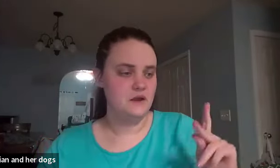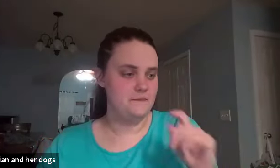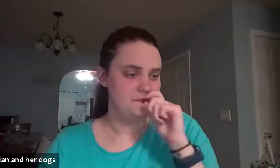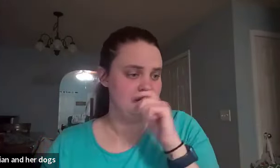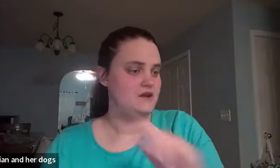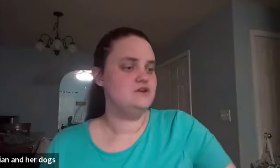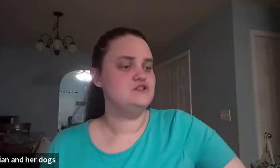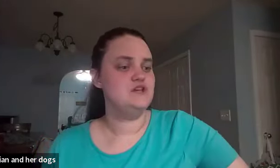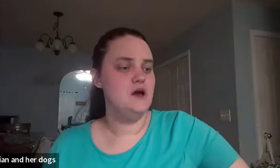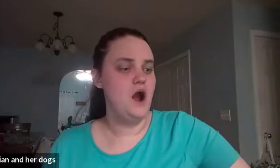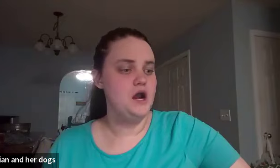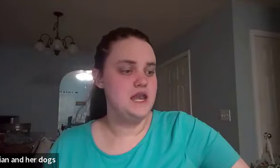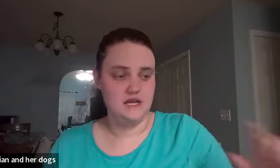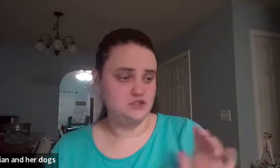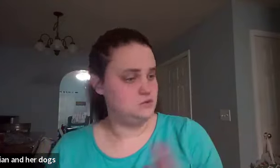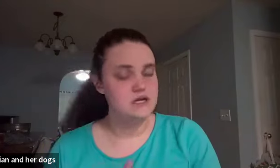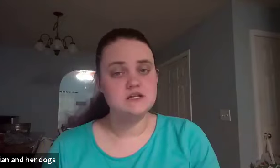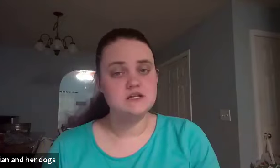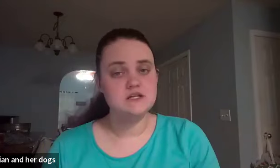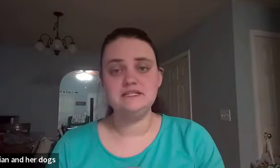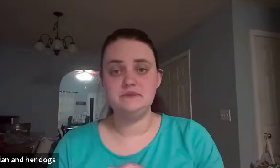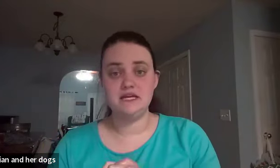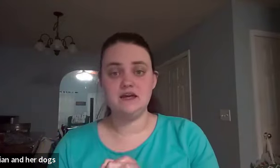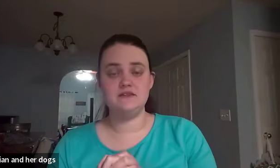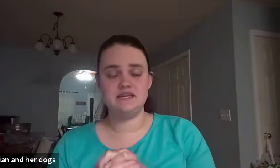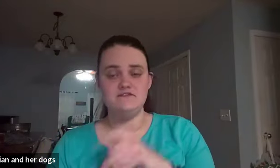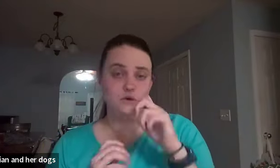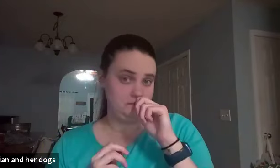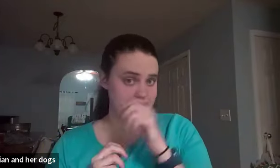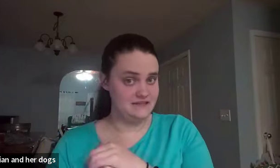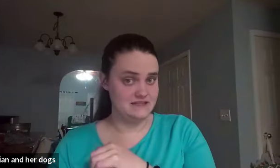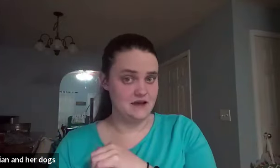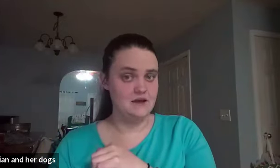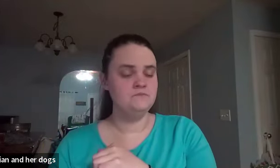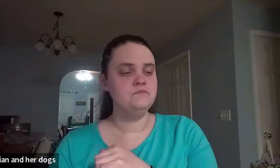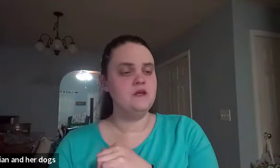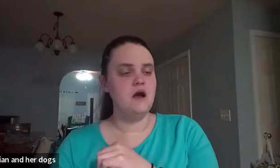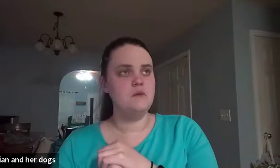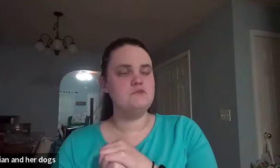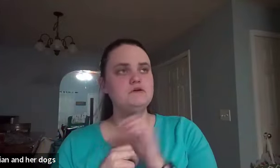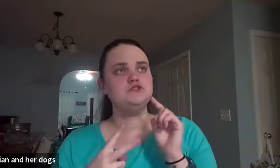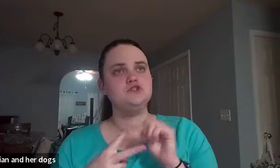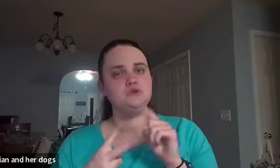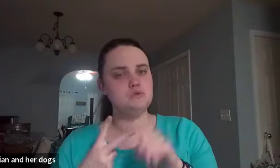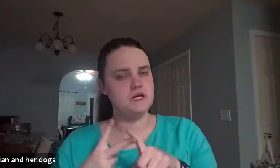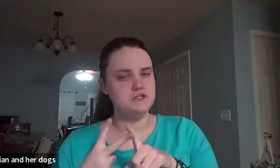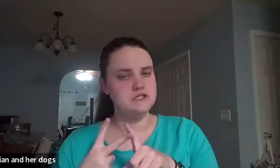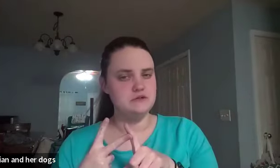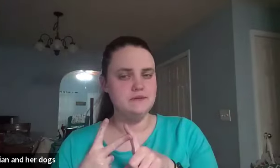Okay. So our next one is going to be the sign for pizza. There are two ways you can do